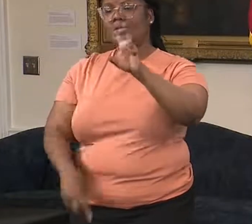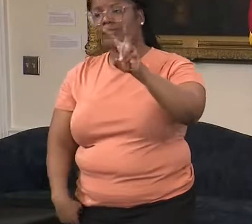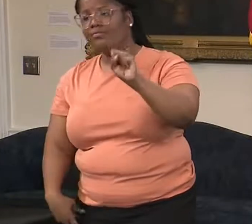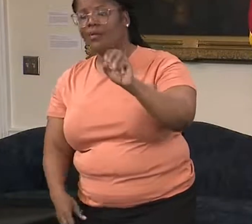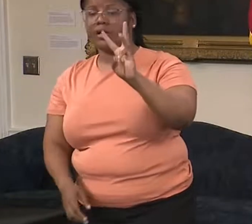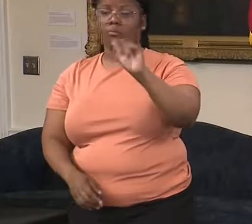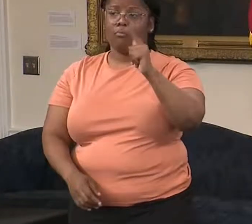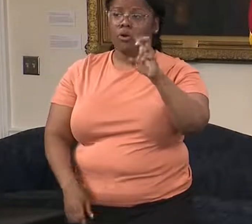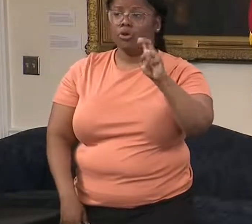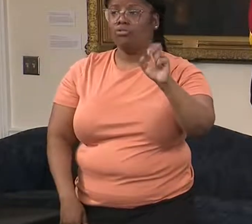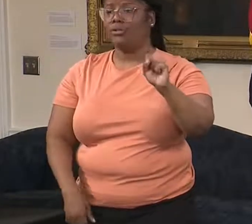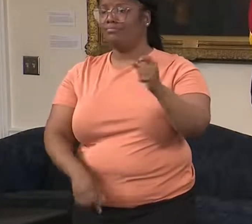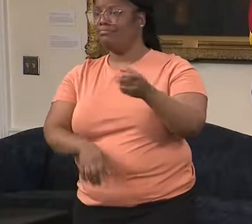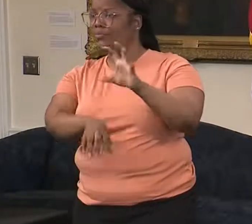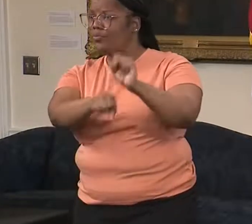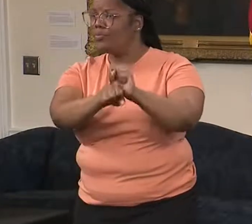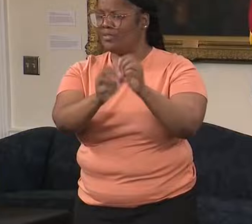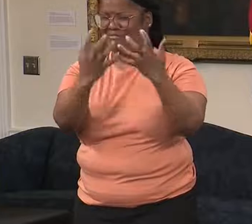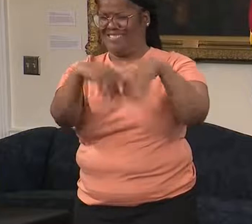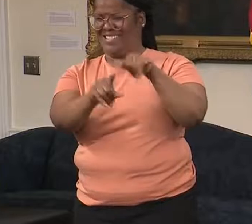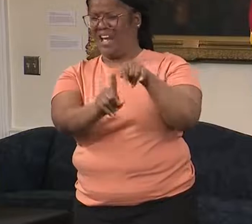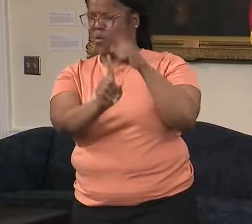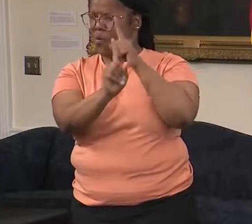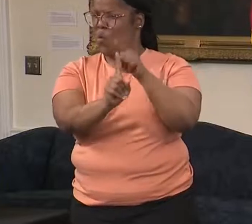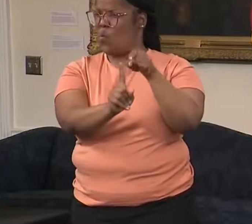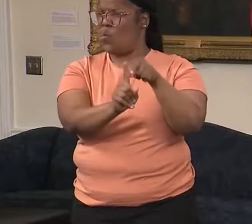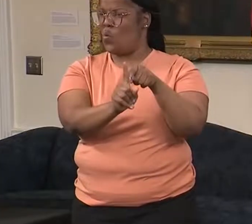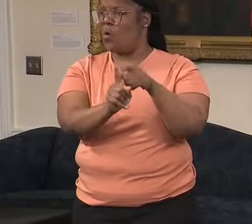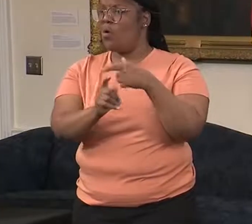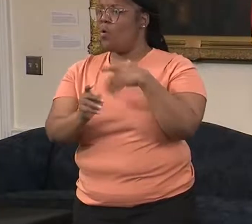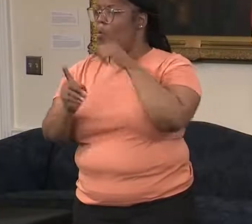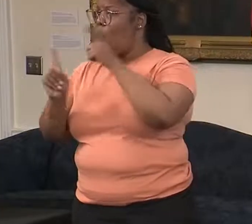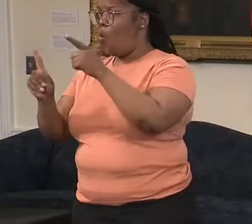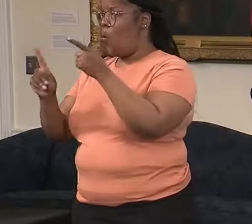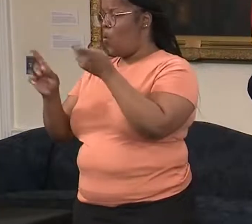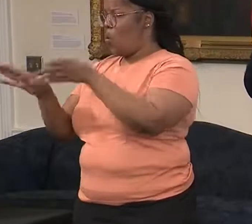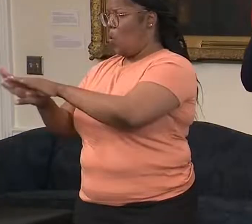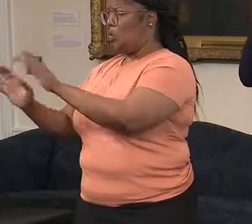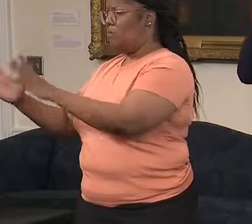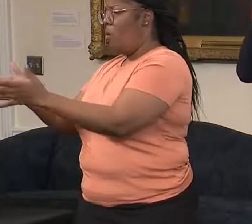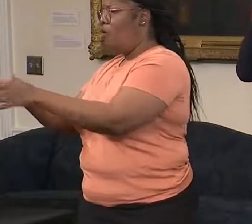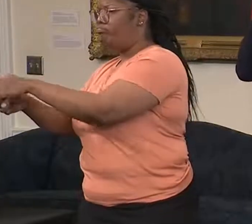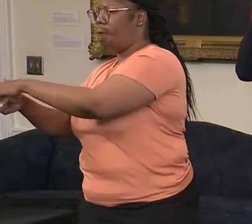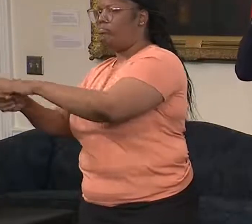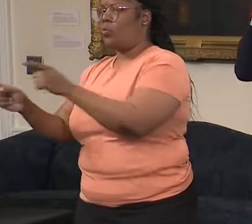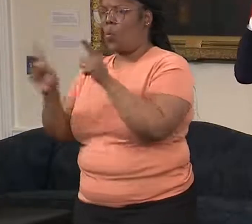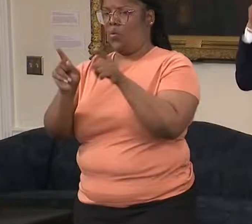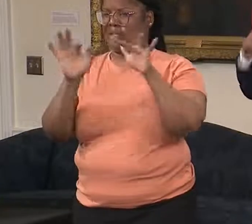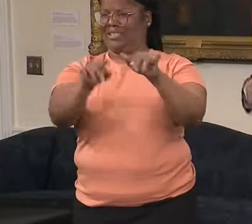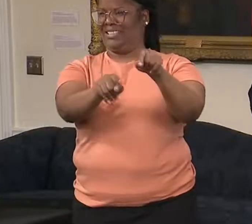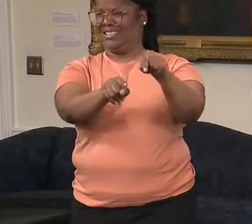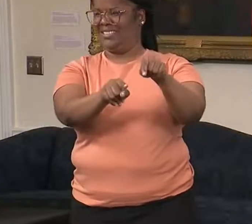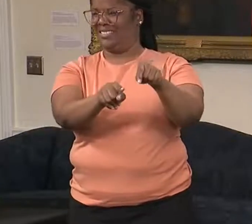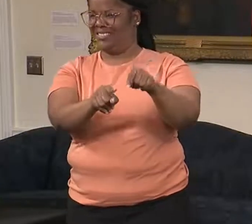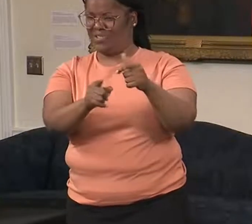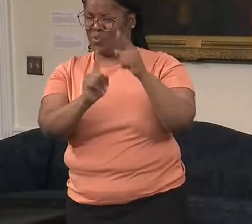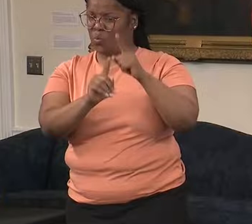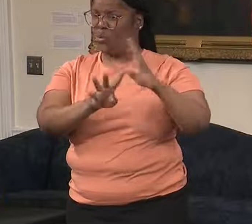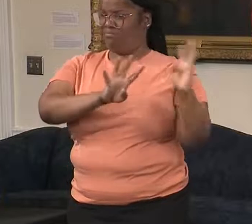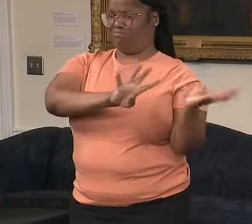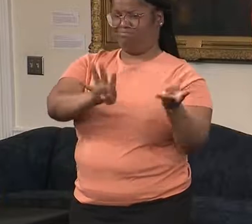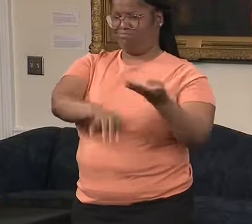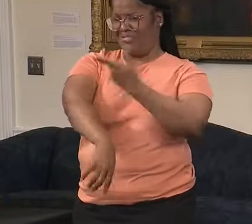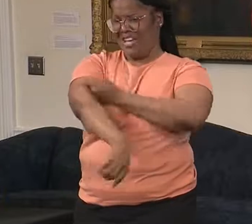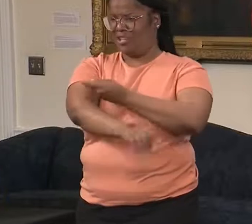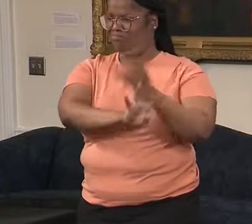through there as we possibly can, thousands of them a day, because time is not our friend in this battle. And so it's this, as